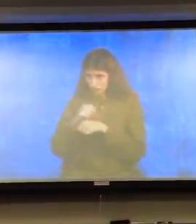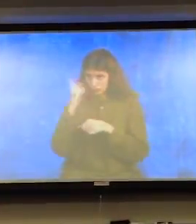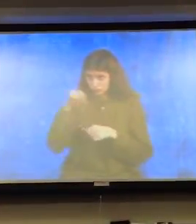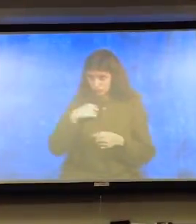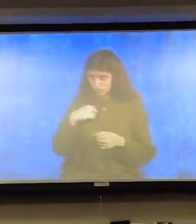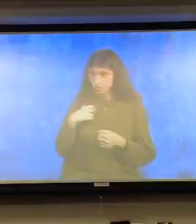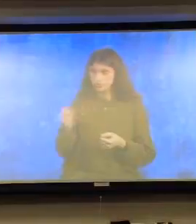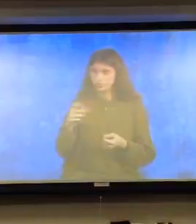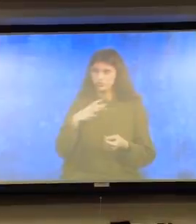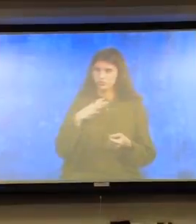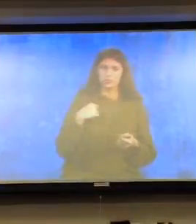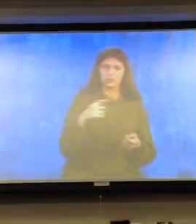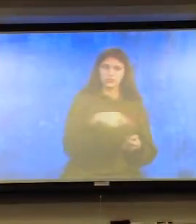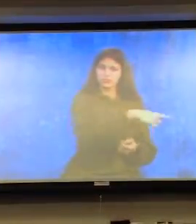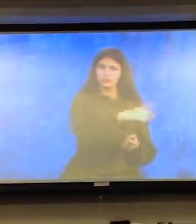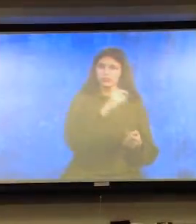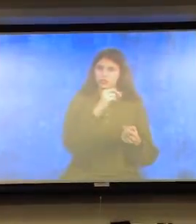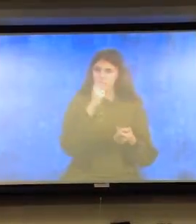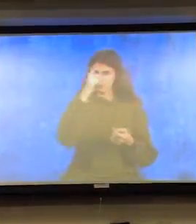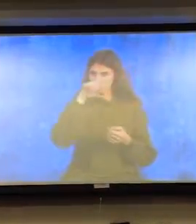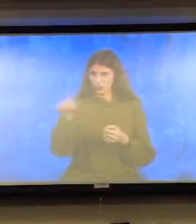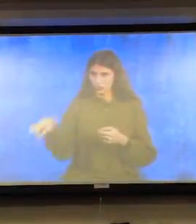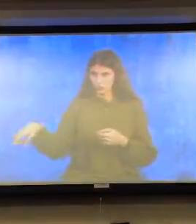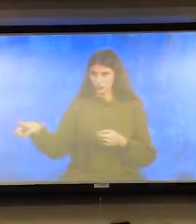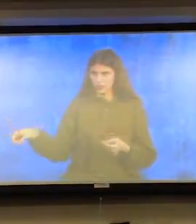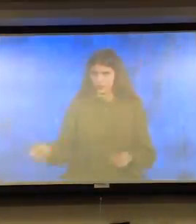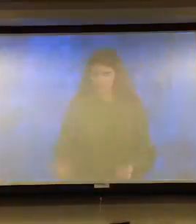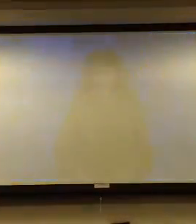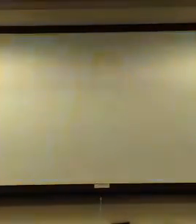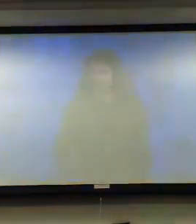need. If they have errands for me to run, I can go and do errands for them.